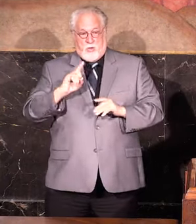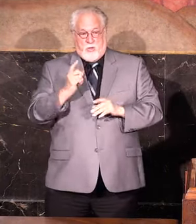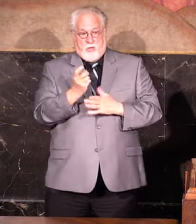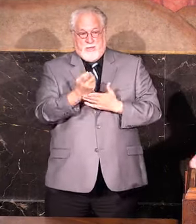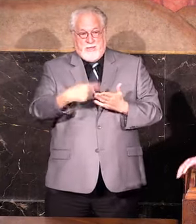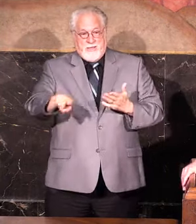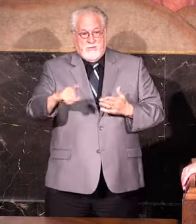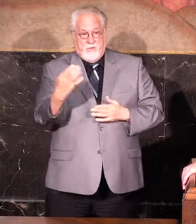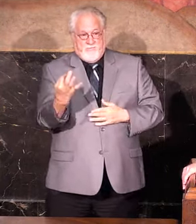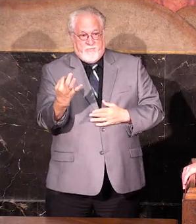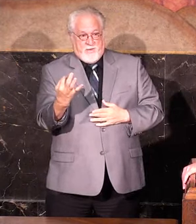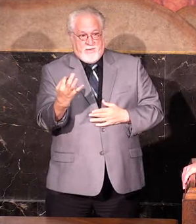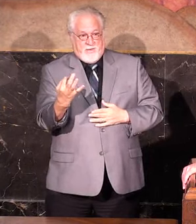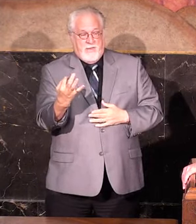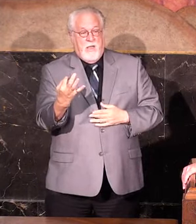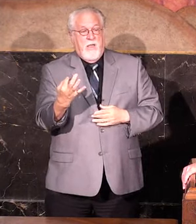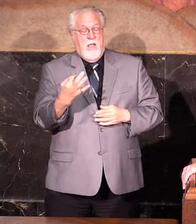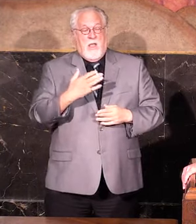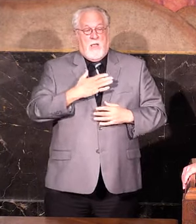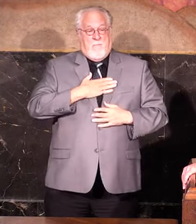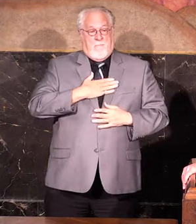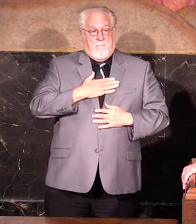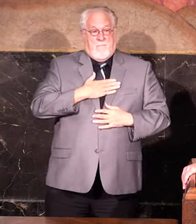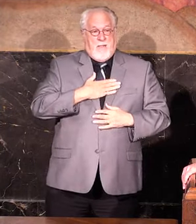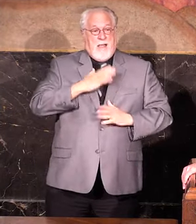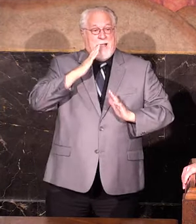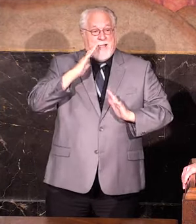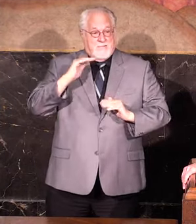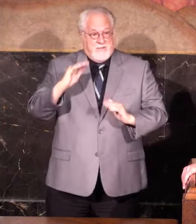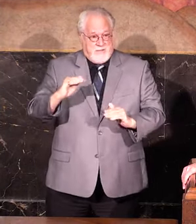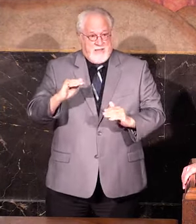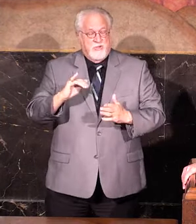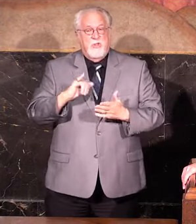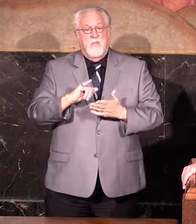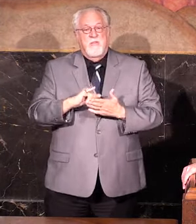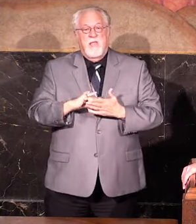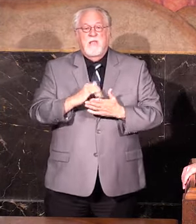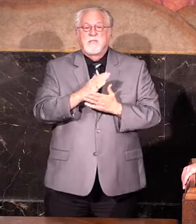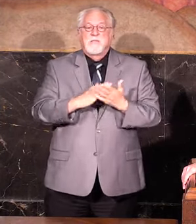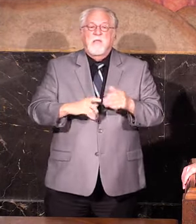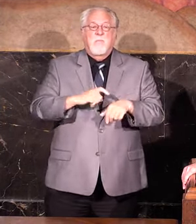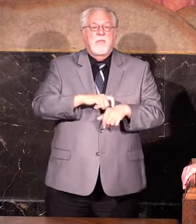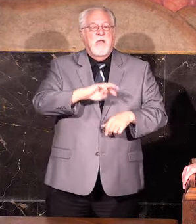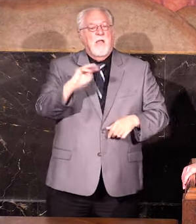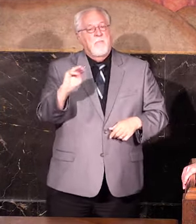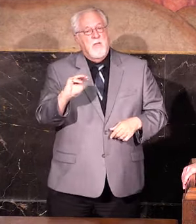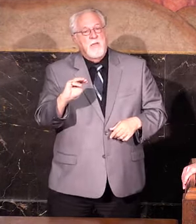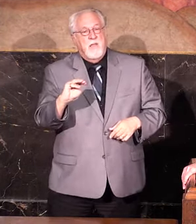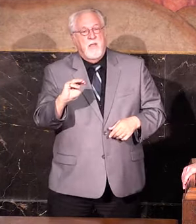from today. It is my expectation that sometime on Monday